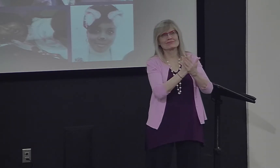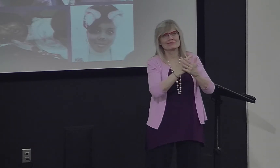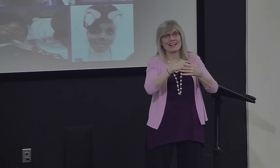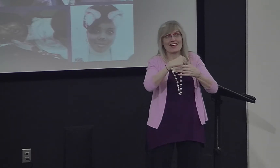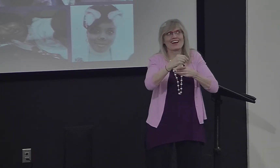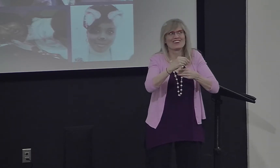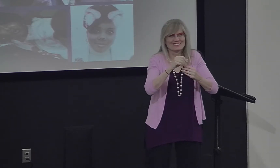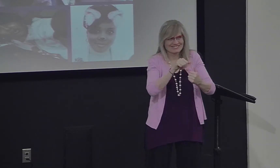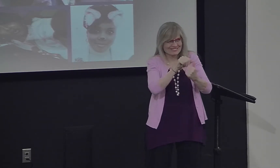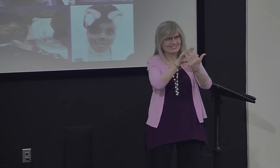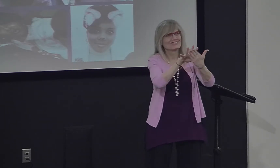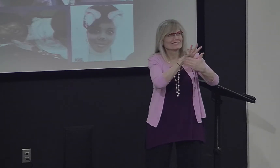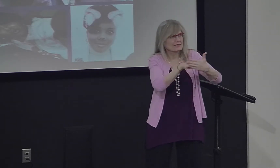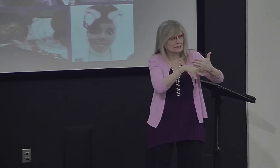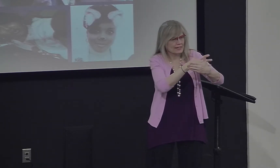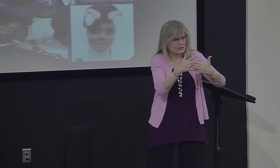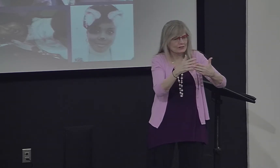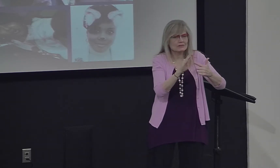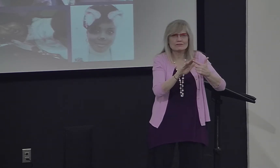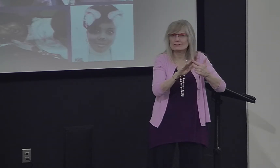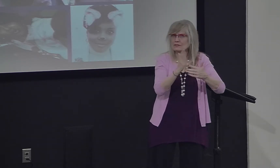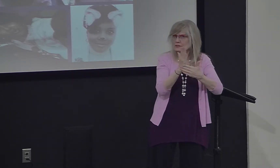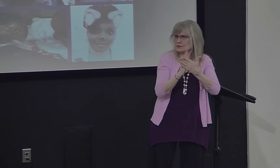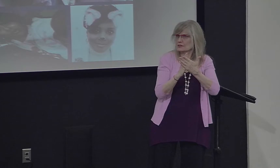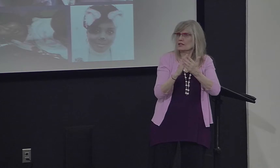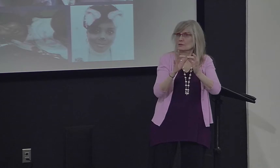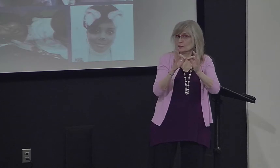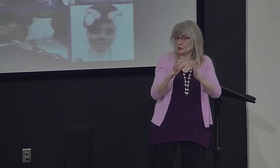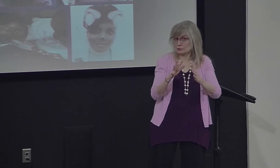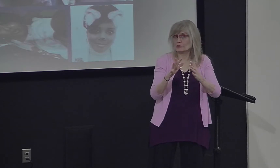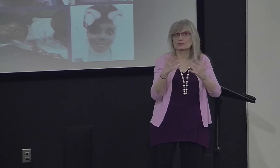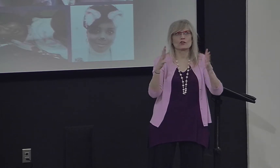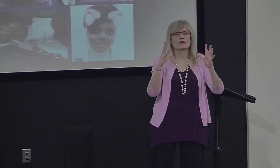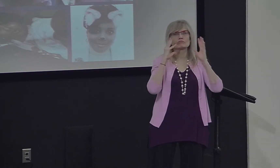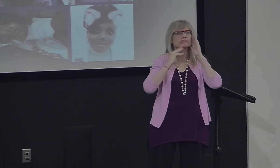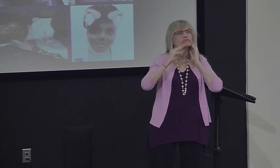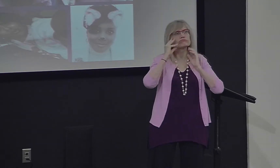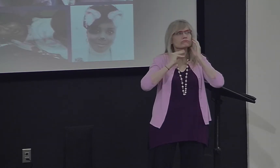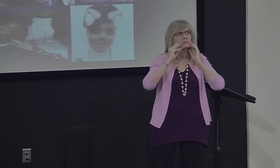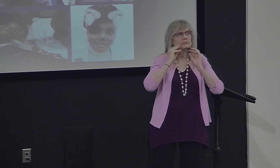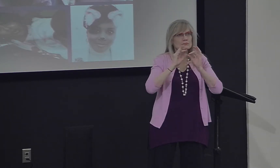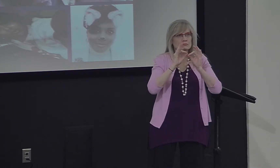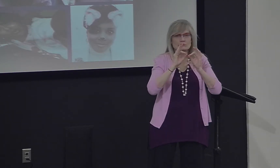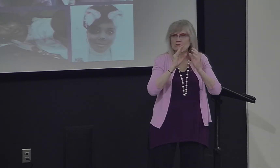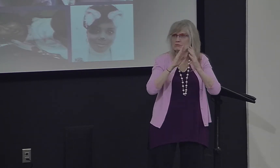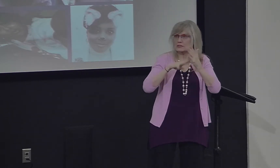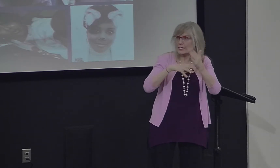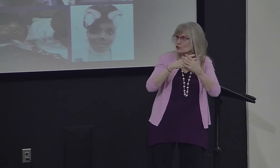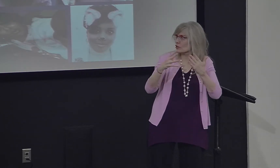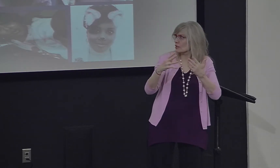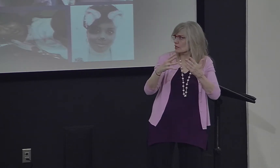positions, students who may graduate and face those scheduling conundrums.